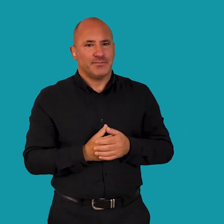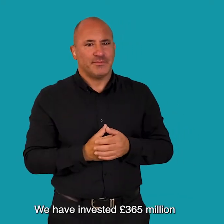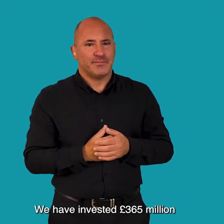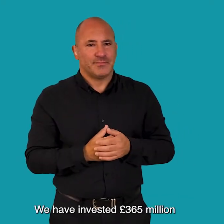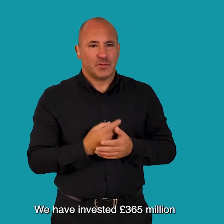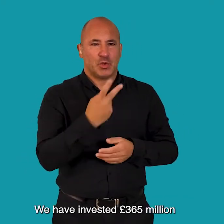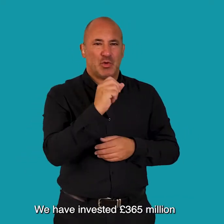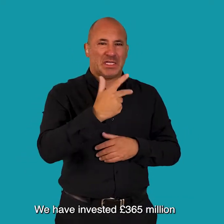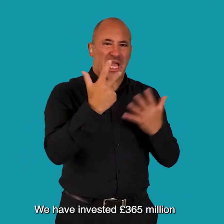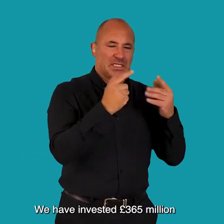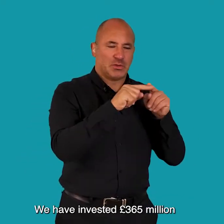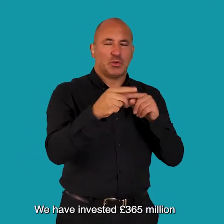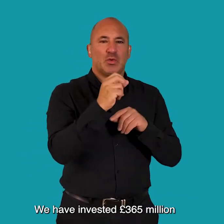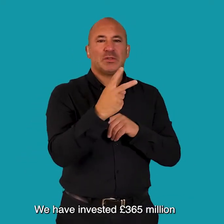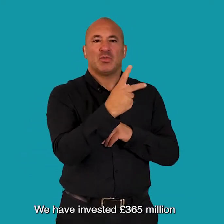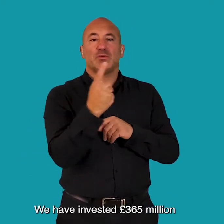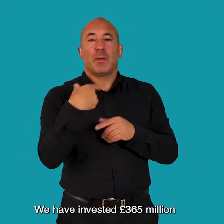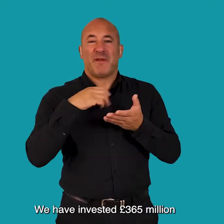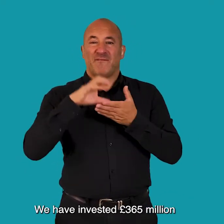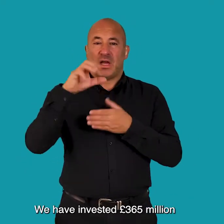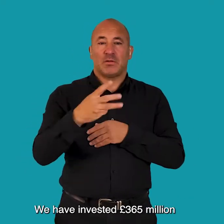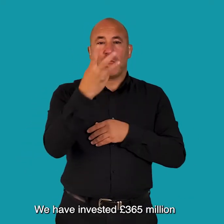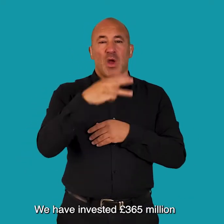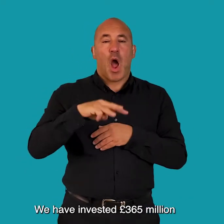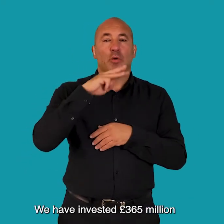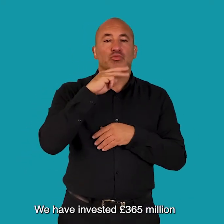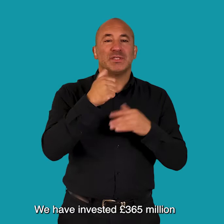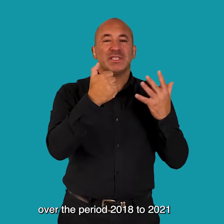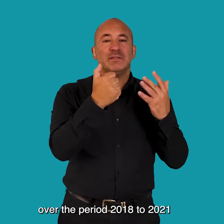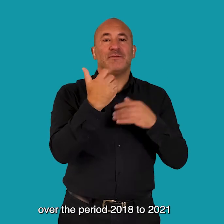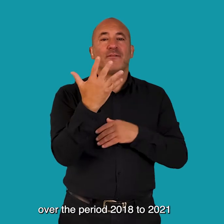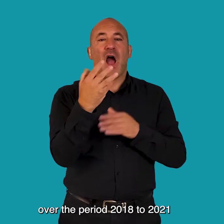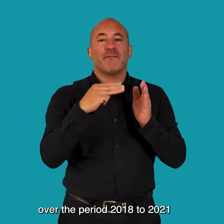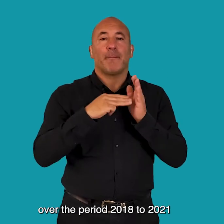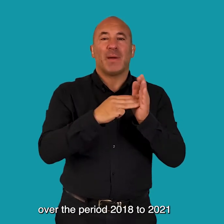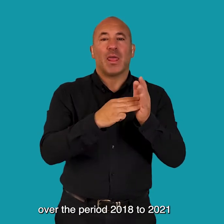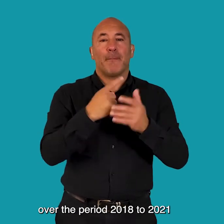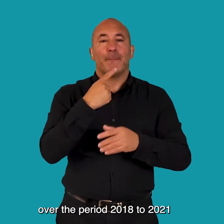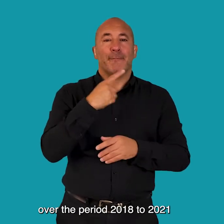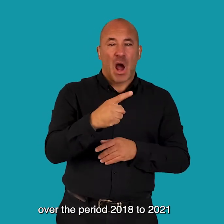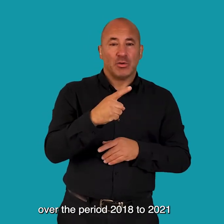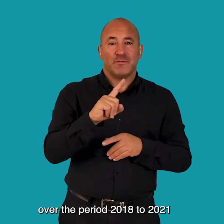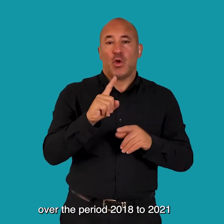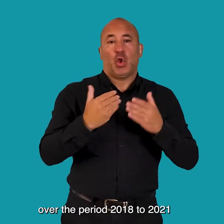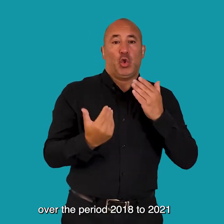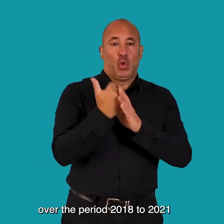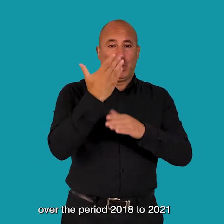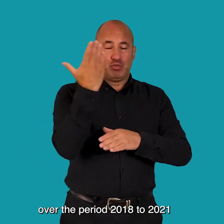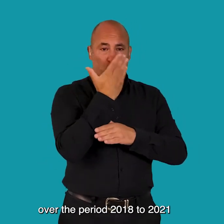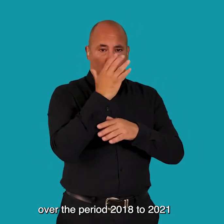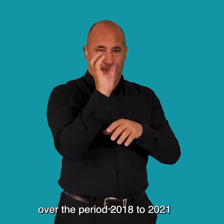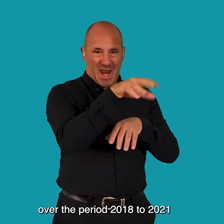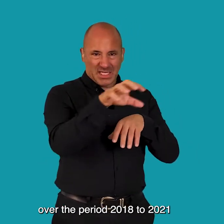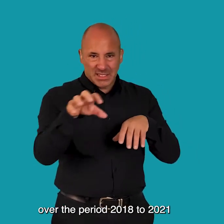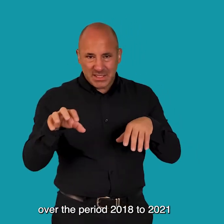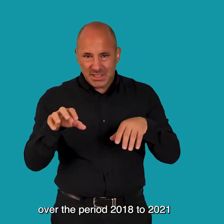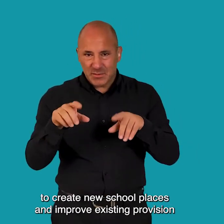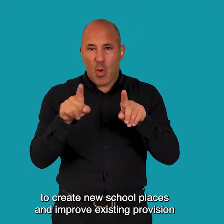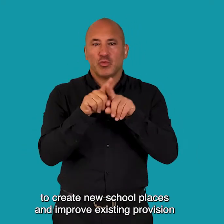We have invested £365 million over the period 2018 to 2021 to create